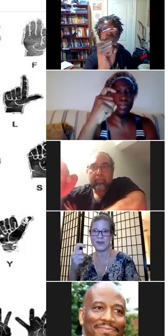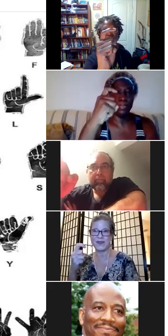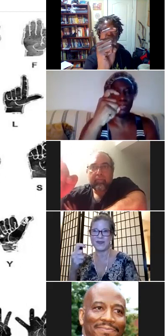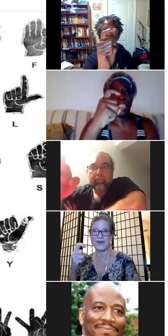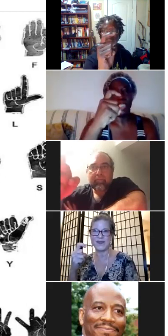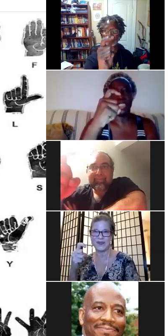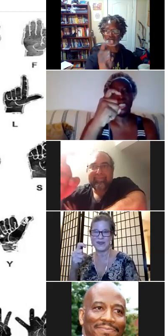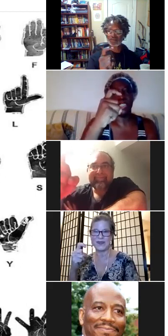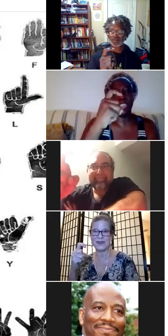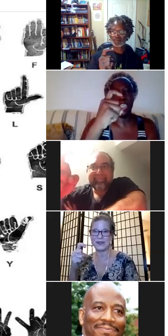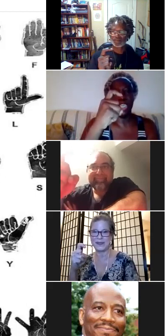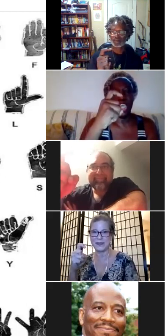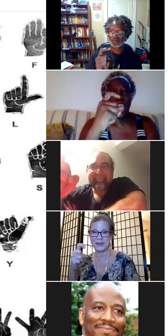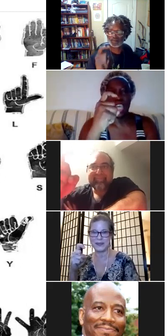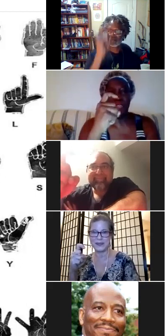spot.